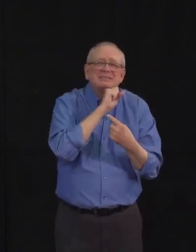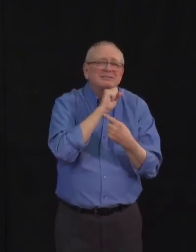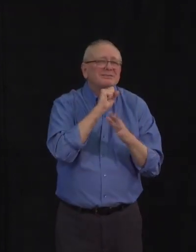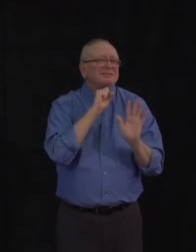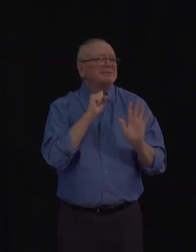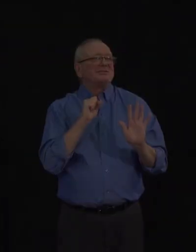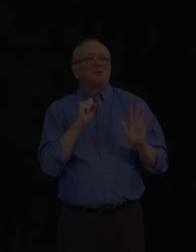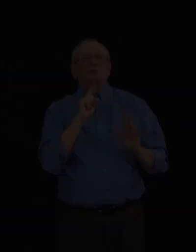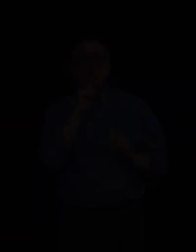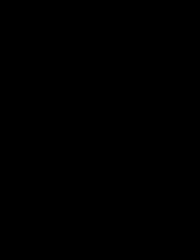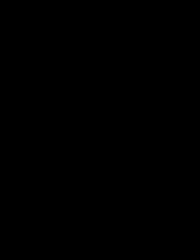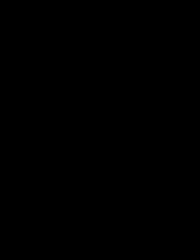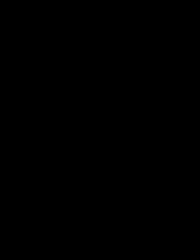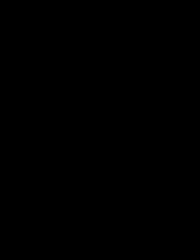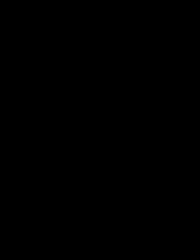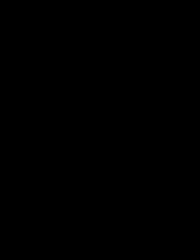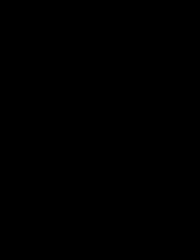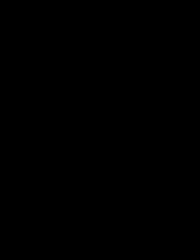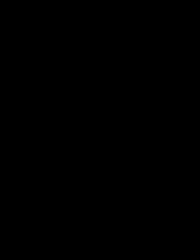collectively.